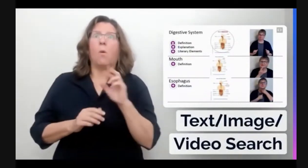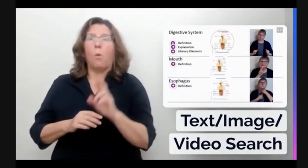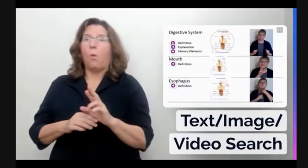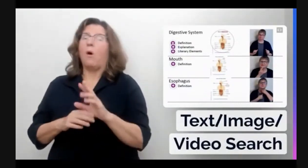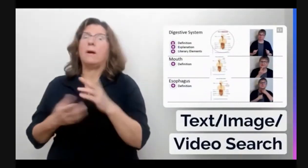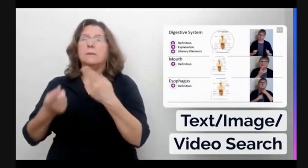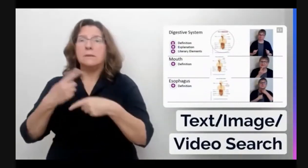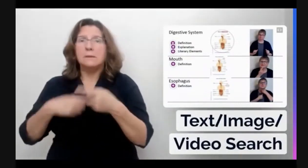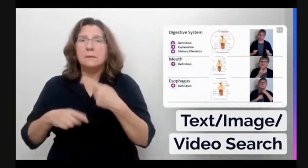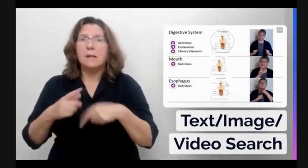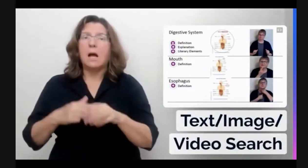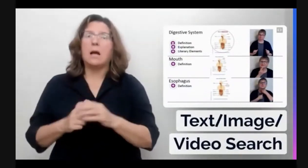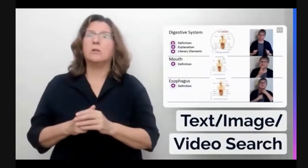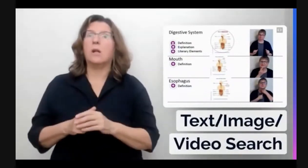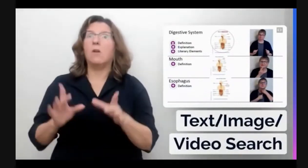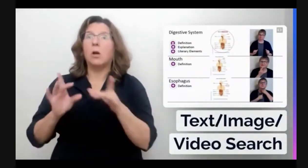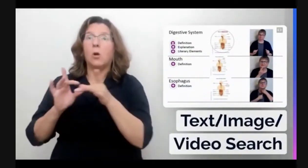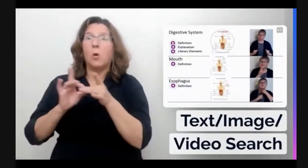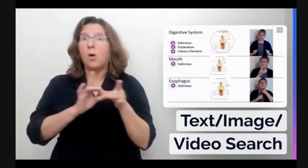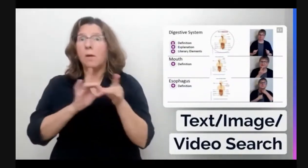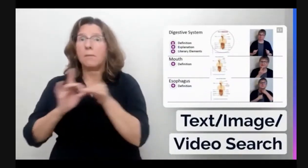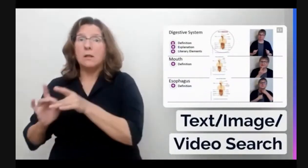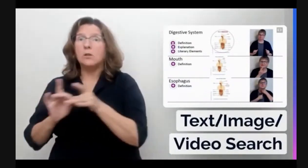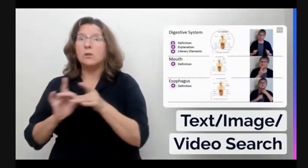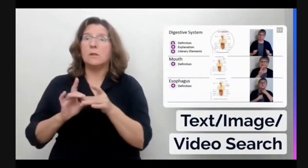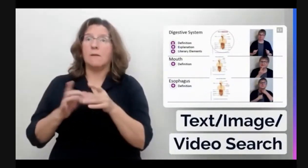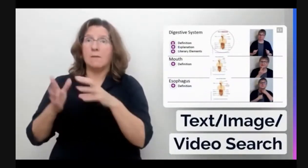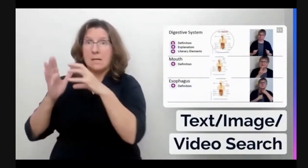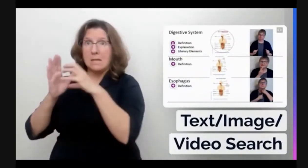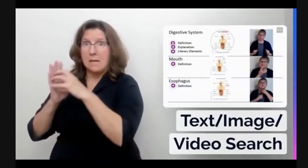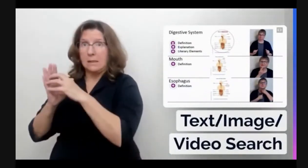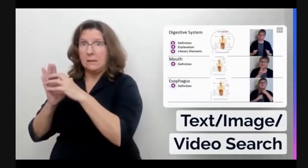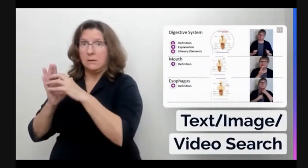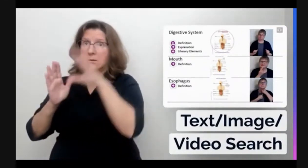text, and video material